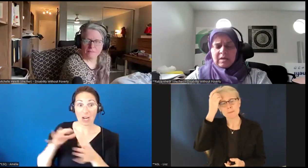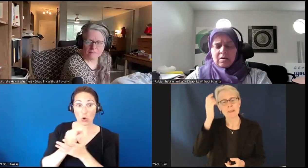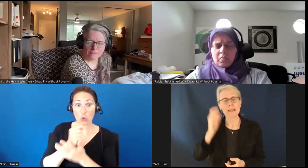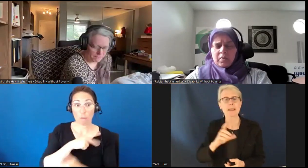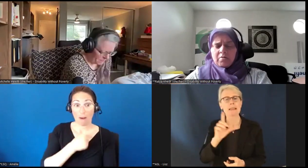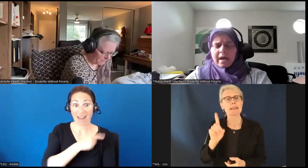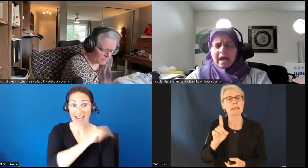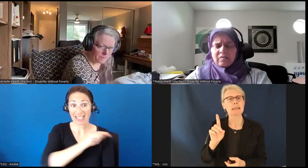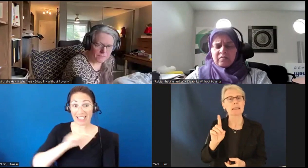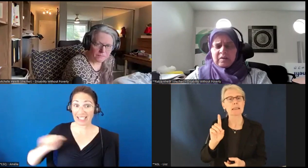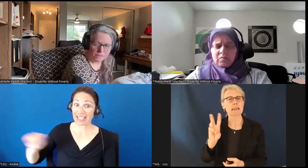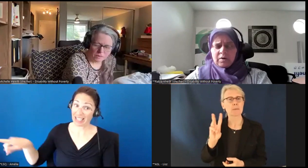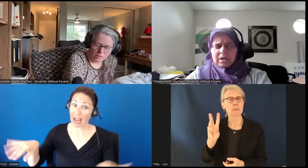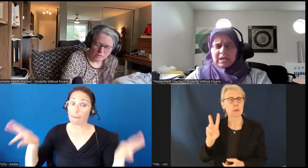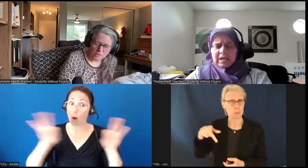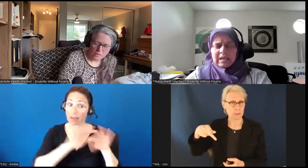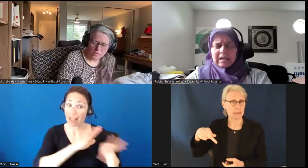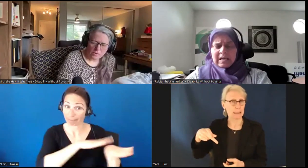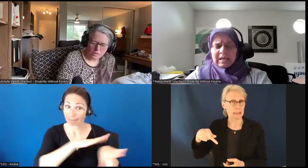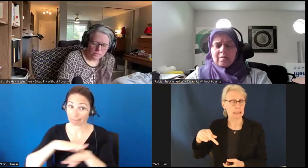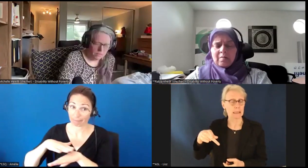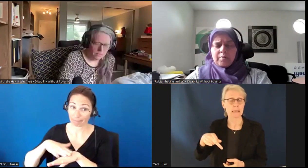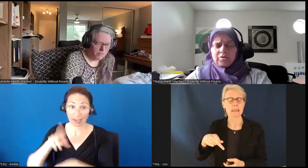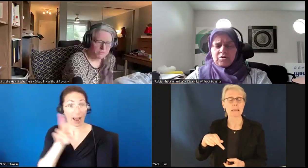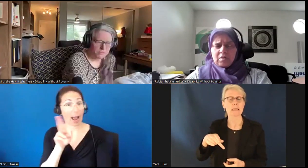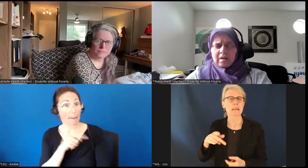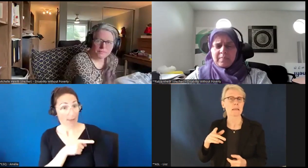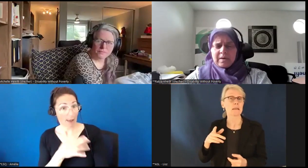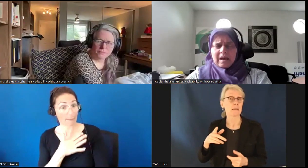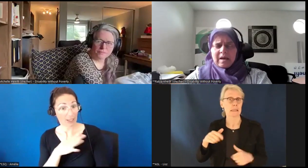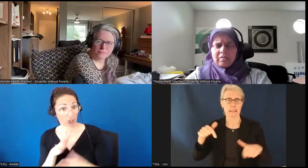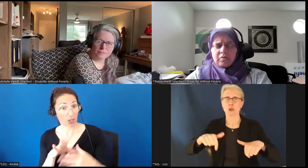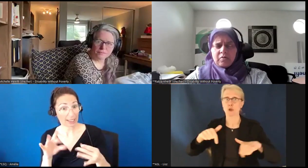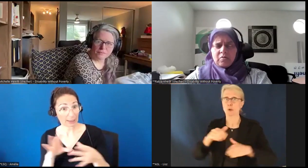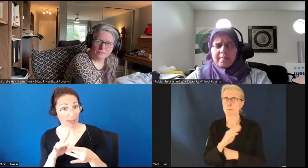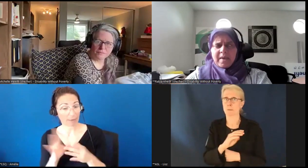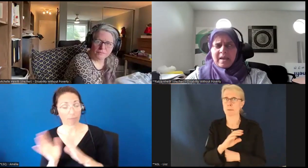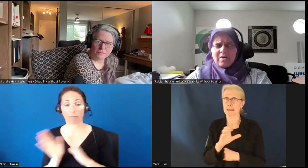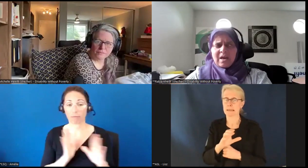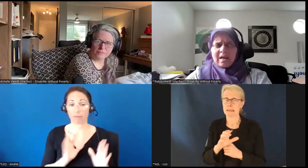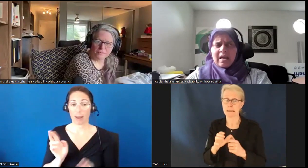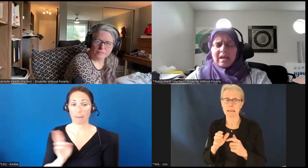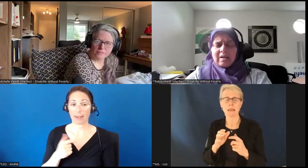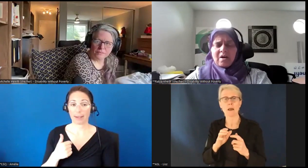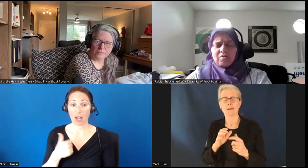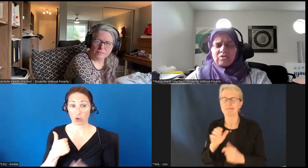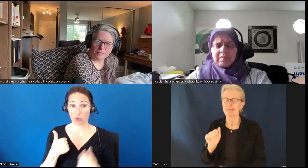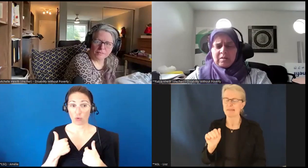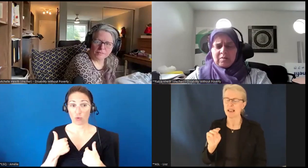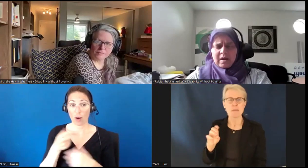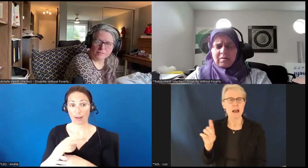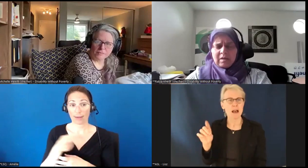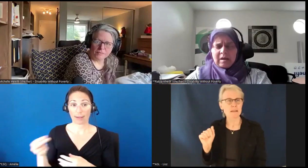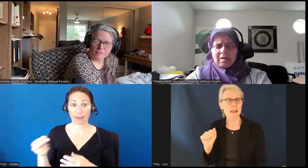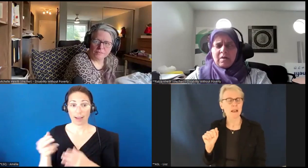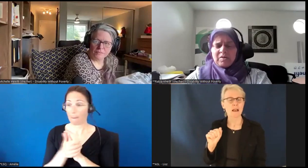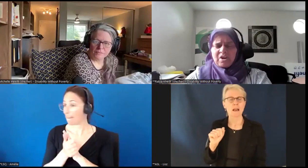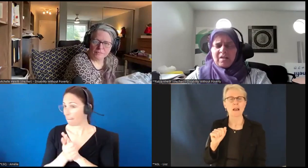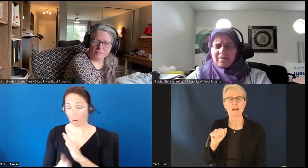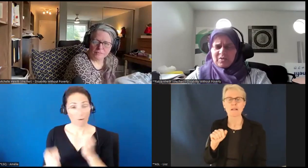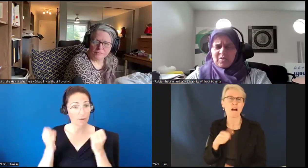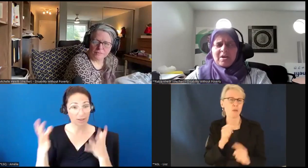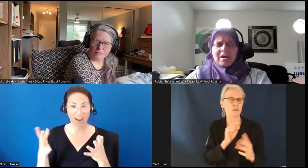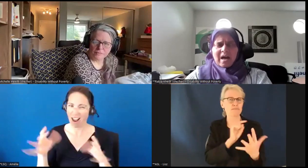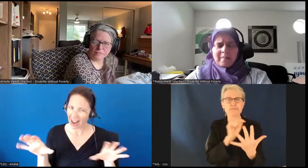DWP, we are actively working in British Columbia through Amanda and our team on the ground there. And